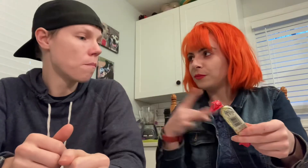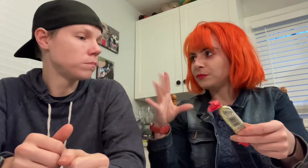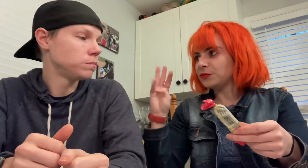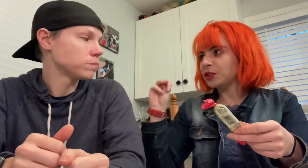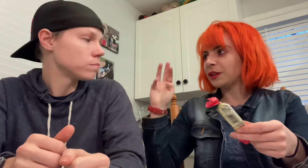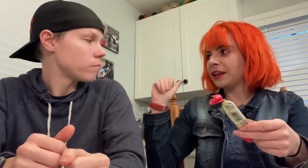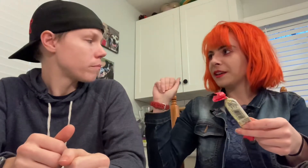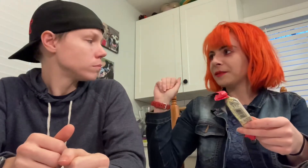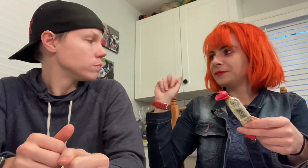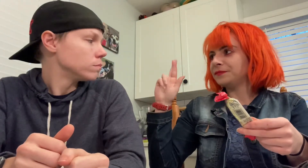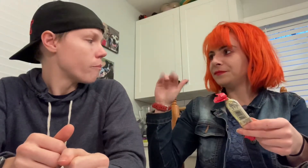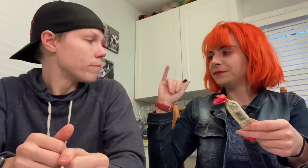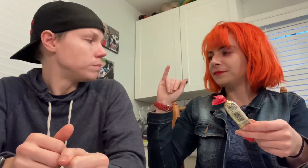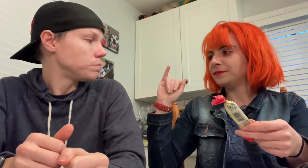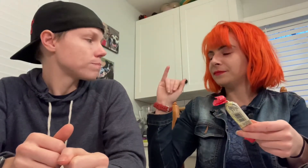Do you like